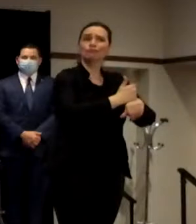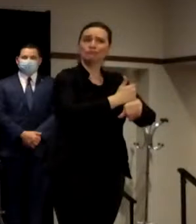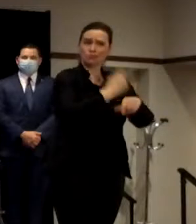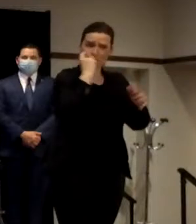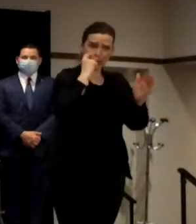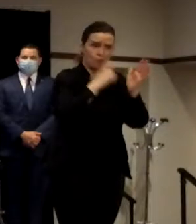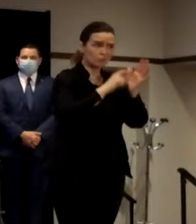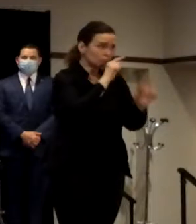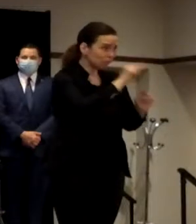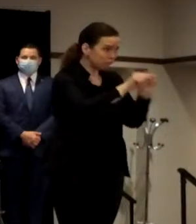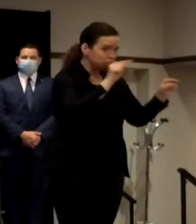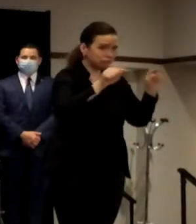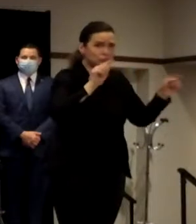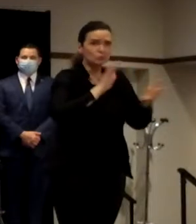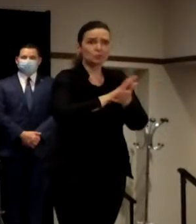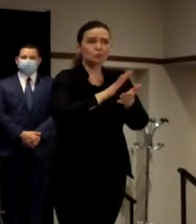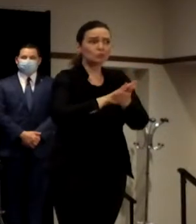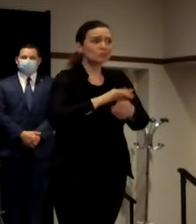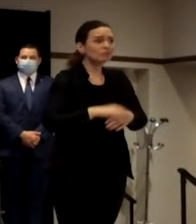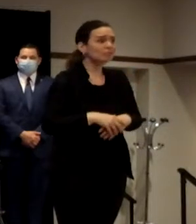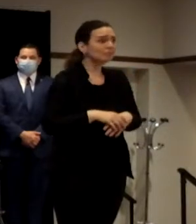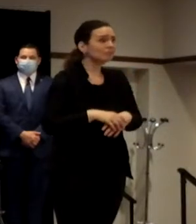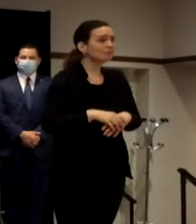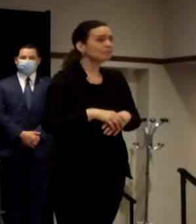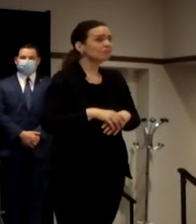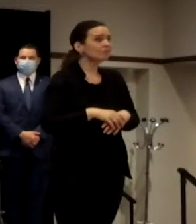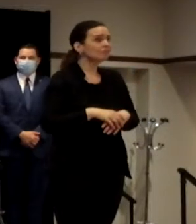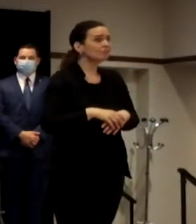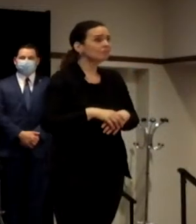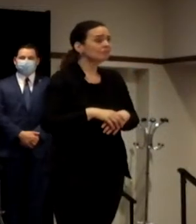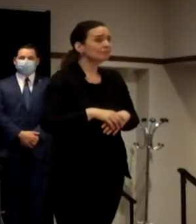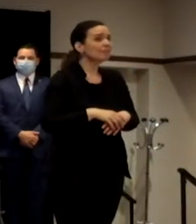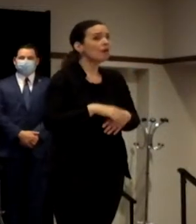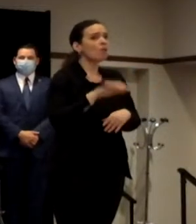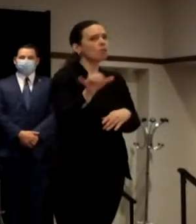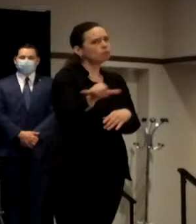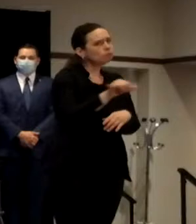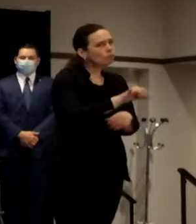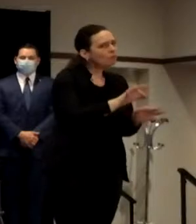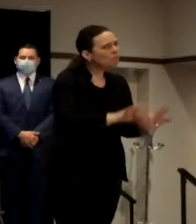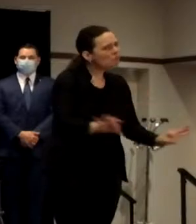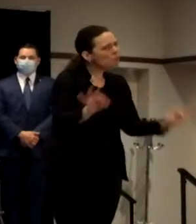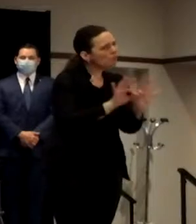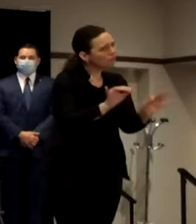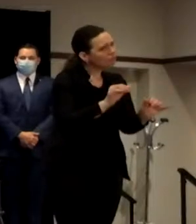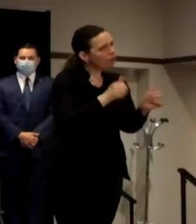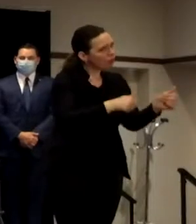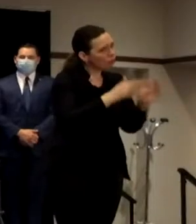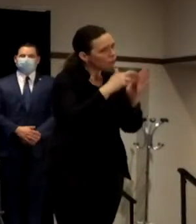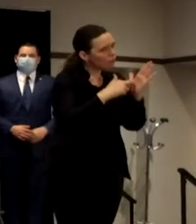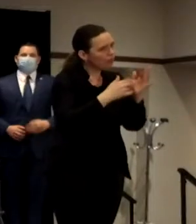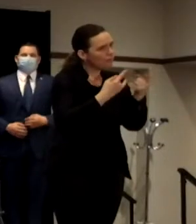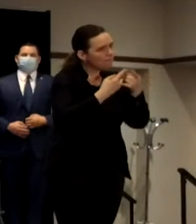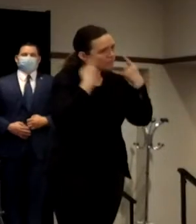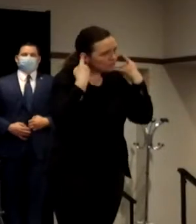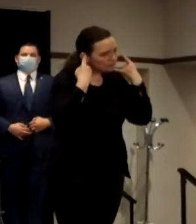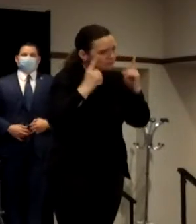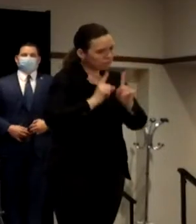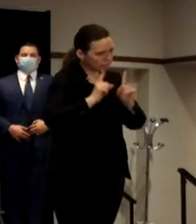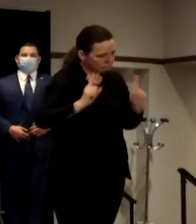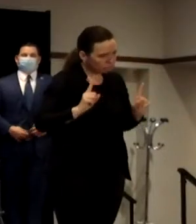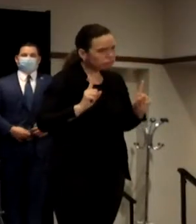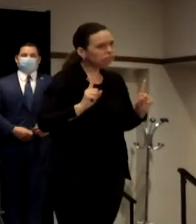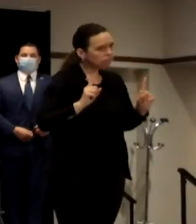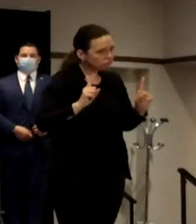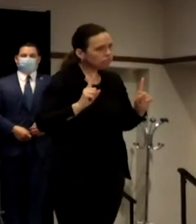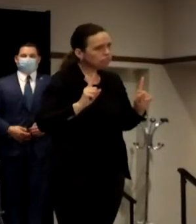have made an impact. We saw that kids did not have any more infection within the school rather than